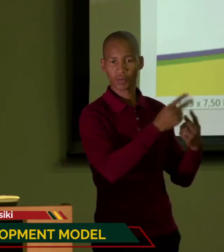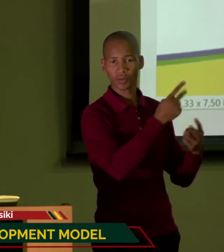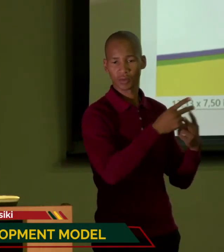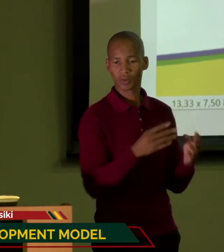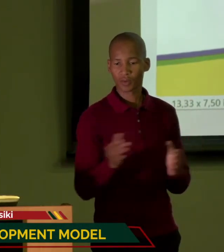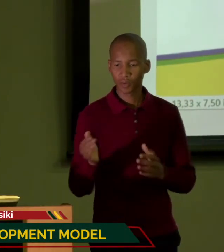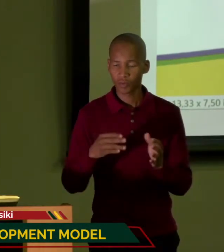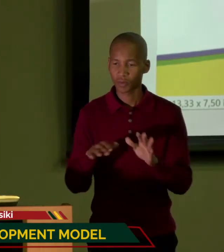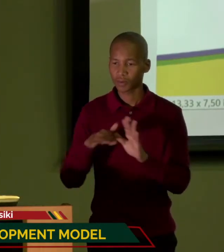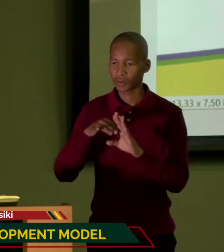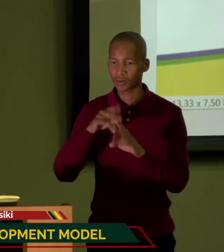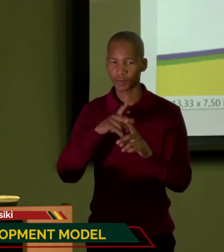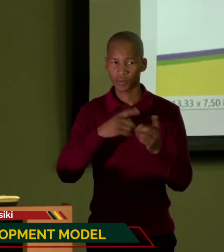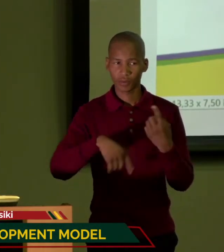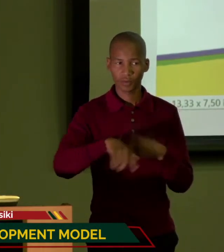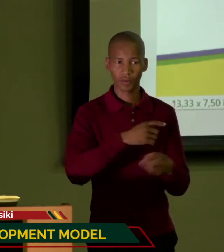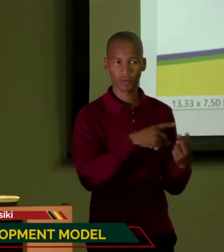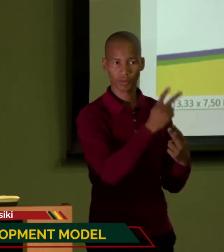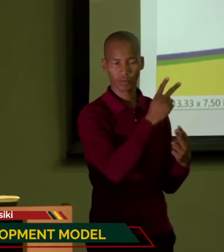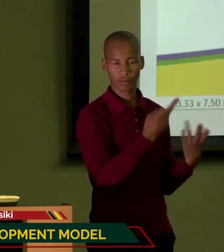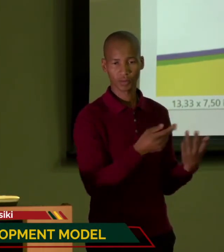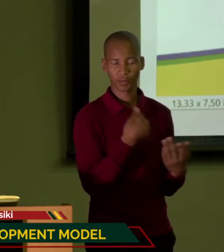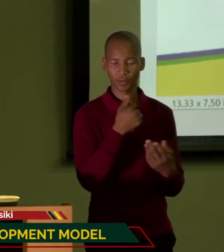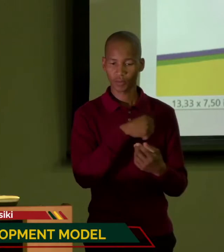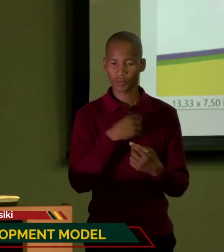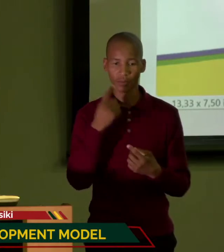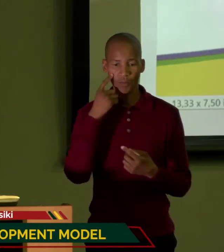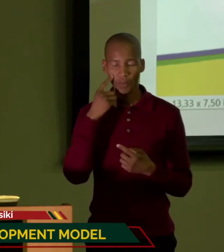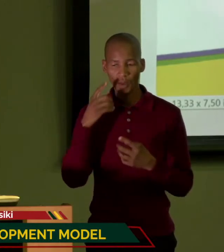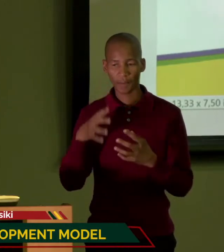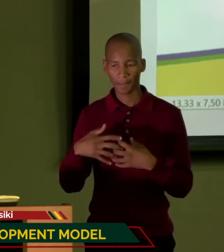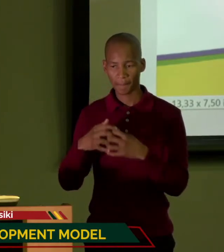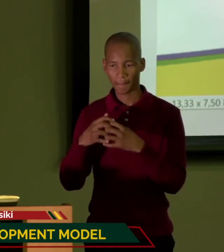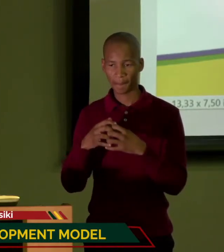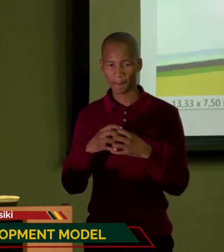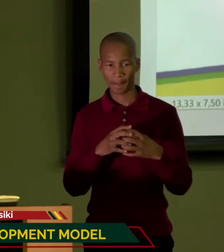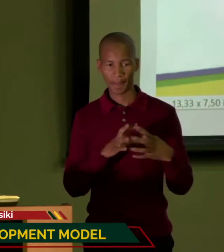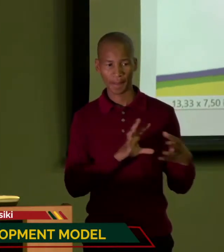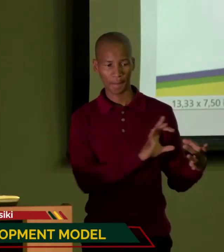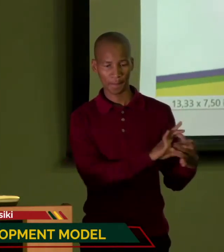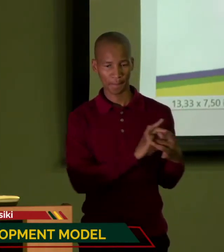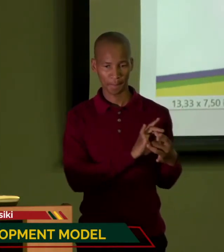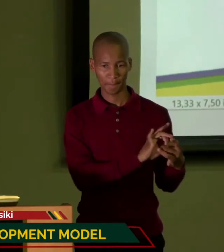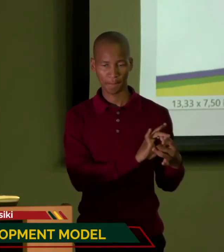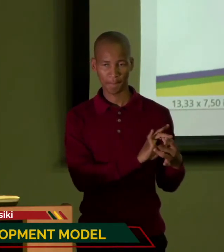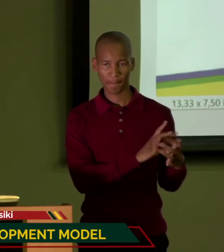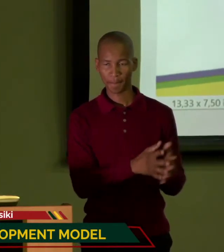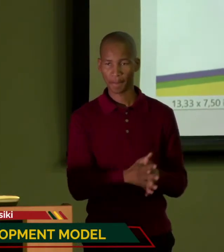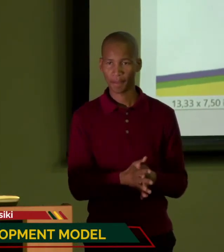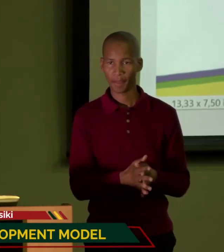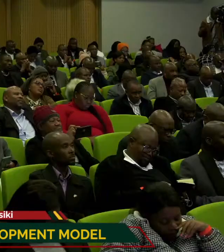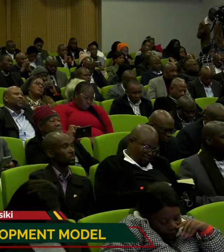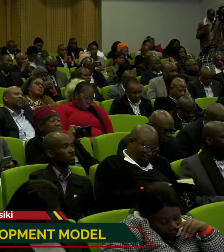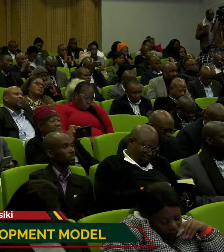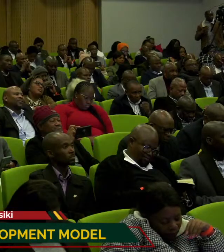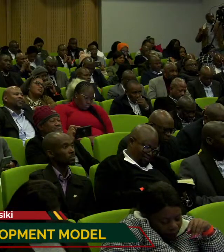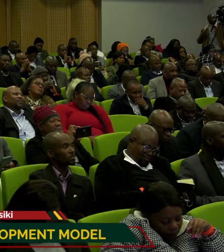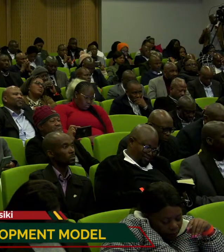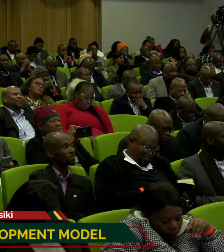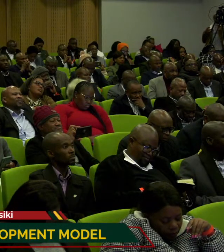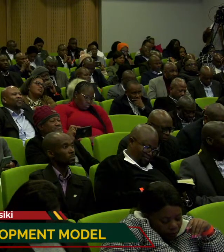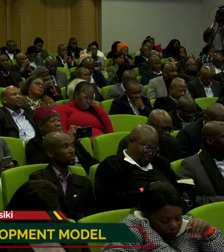sazeke ngokuna se-establisha ii-partnership. I think the United Nations